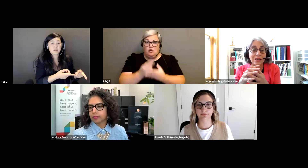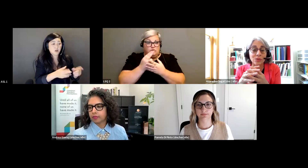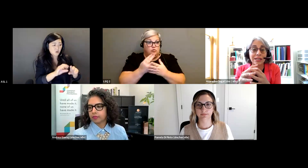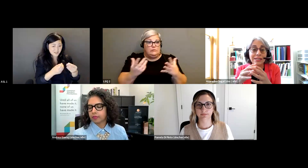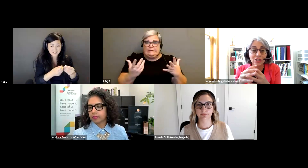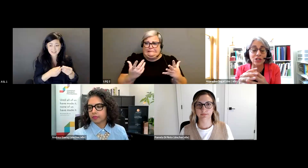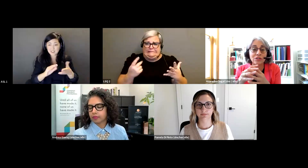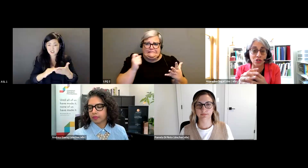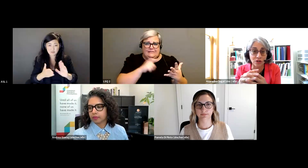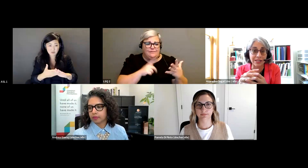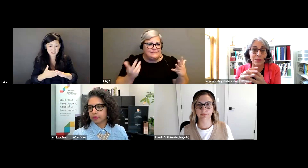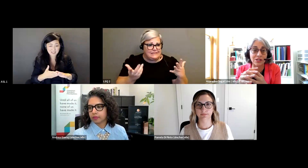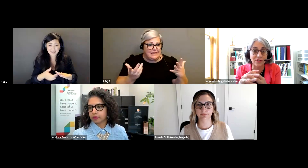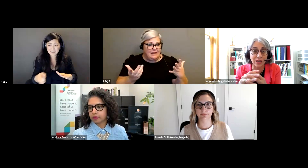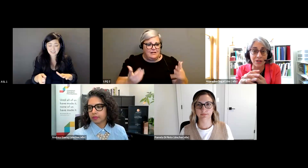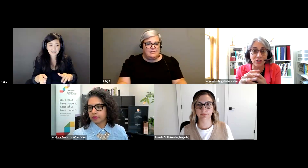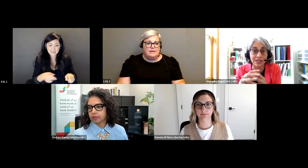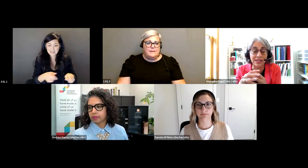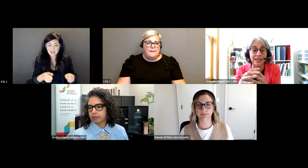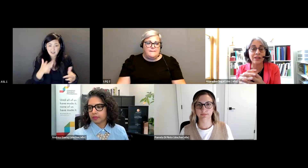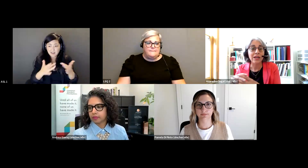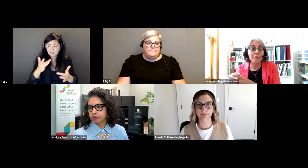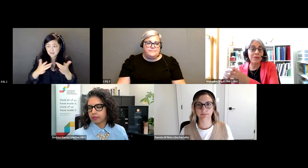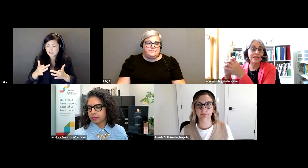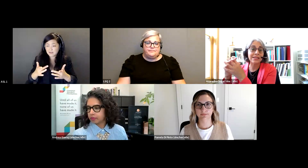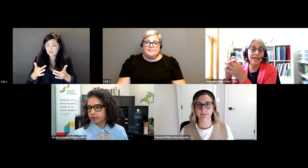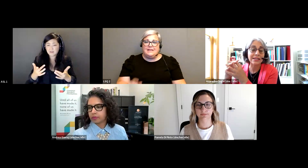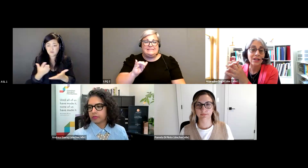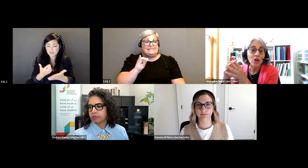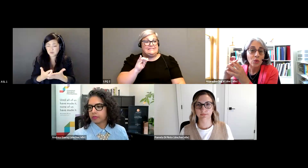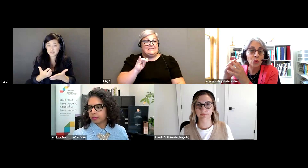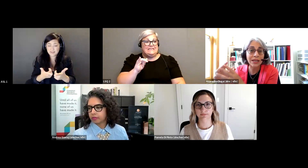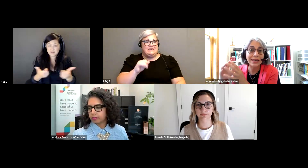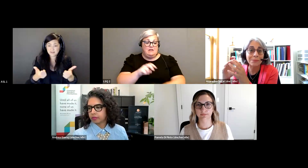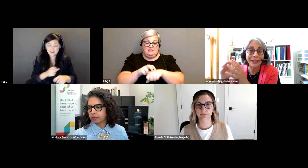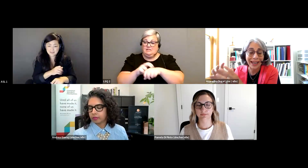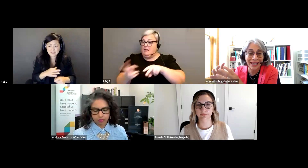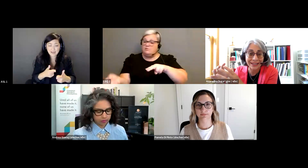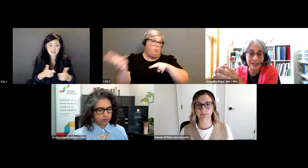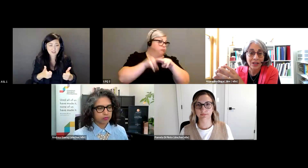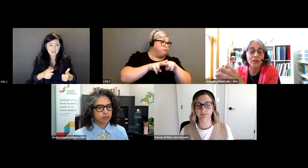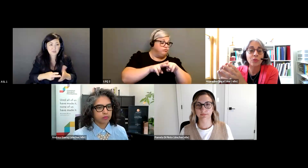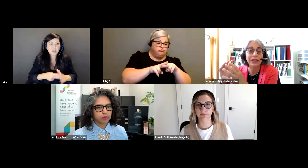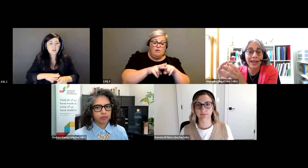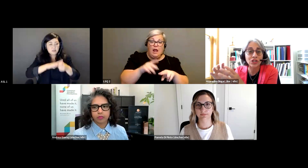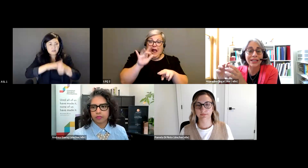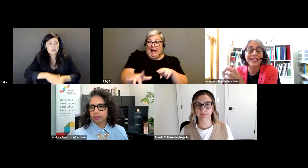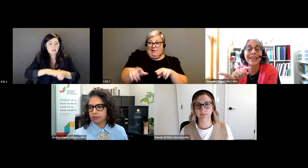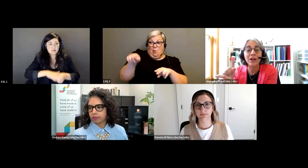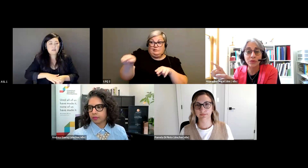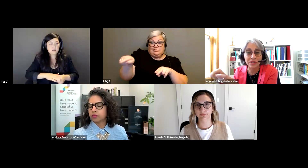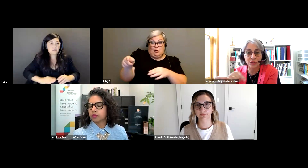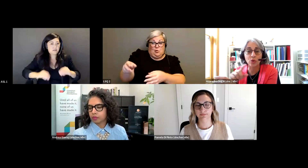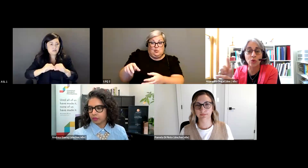communities into an additional stress because of the emergency means that we need a plan that will